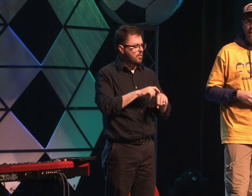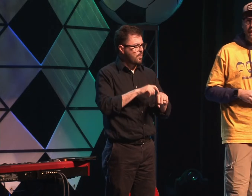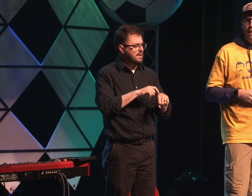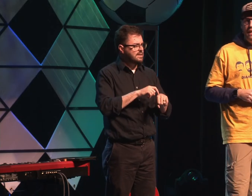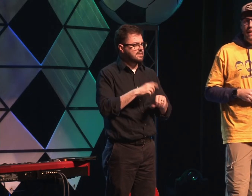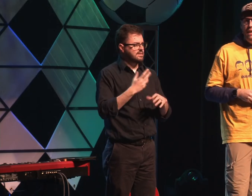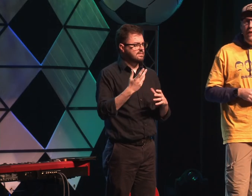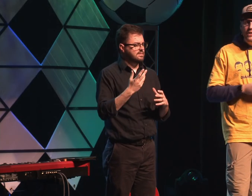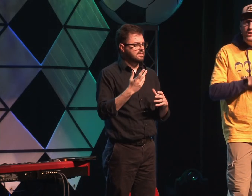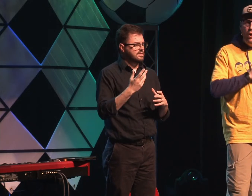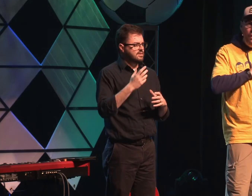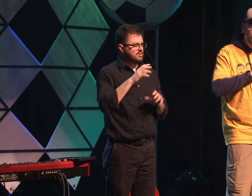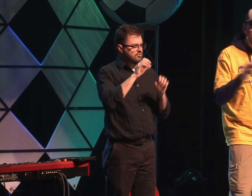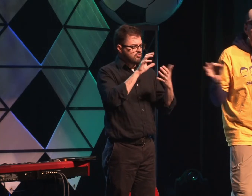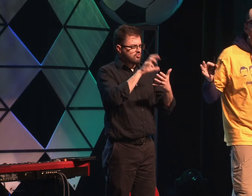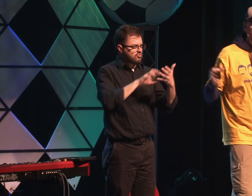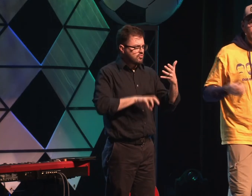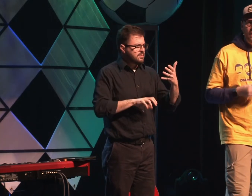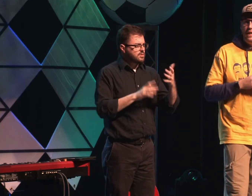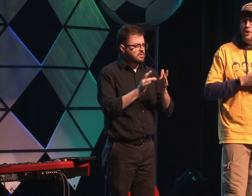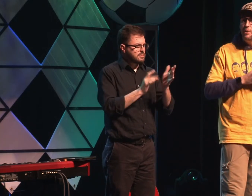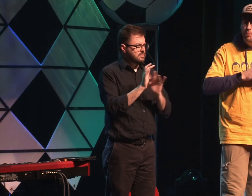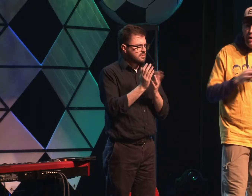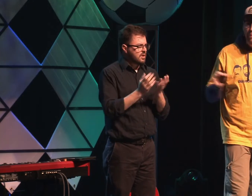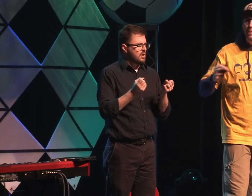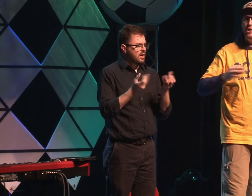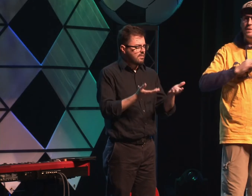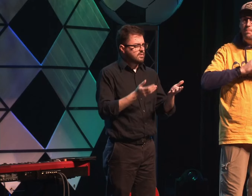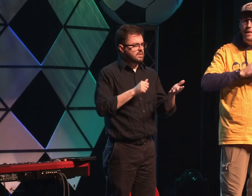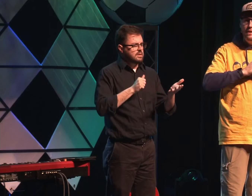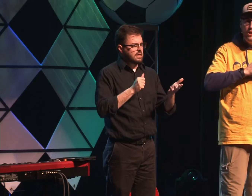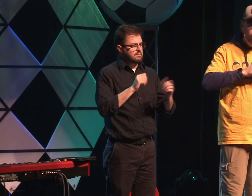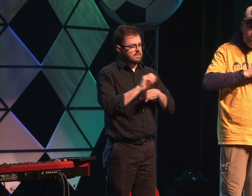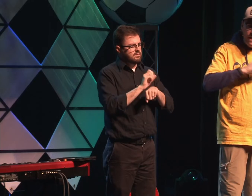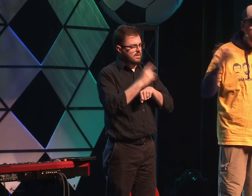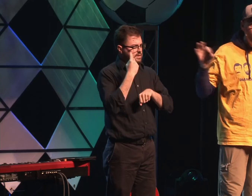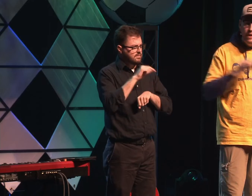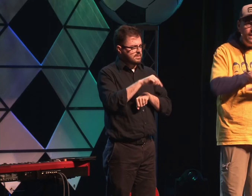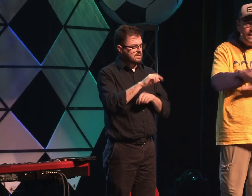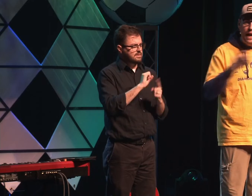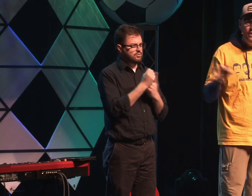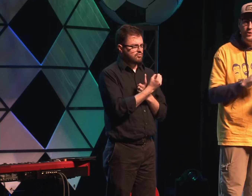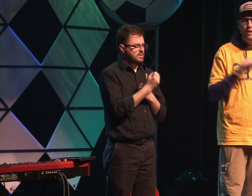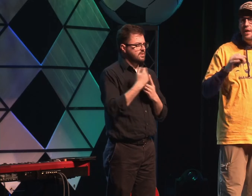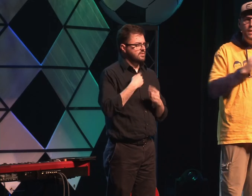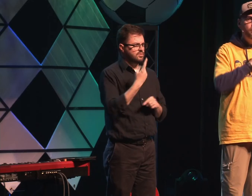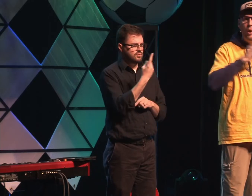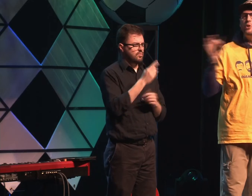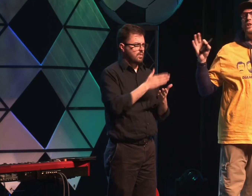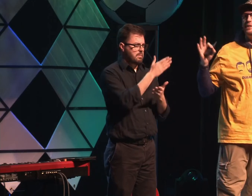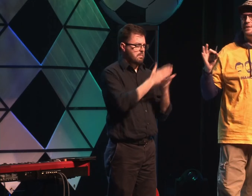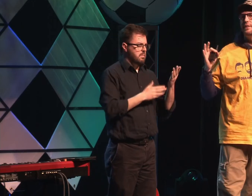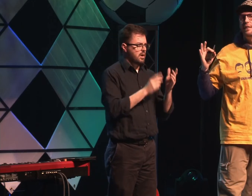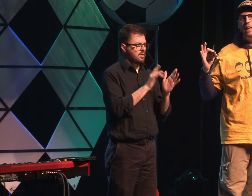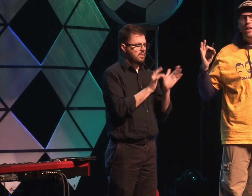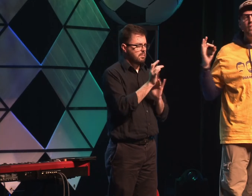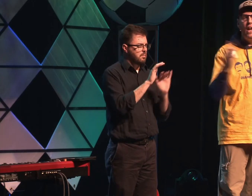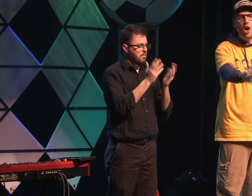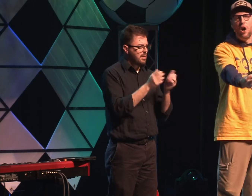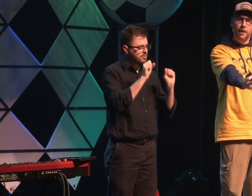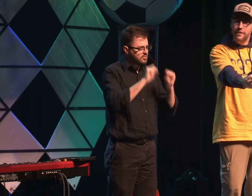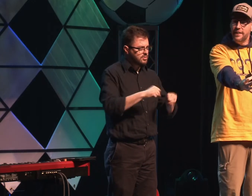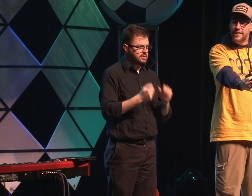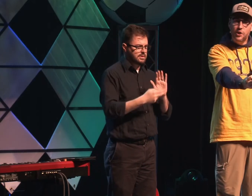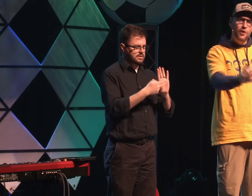emotions. In fact, there's a whole book of the Bible that could probably just be retitled Emotions. Here